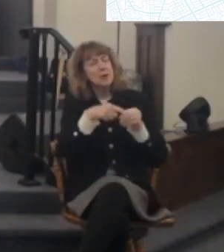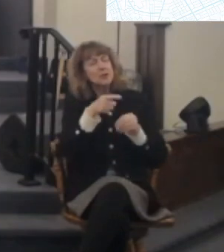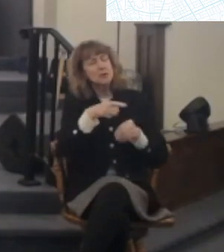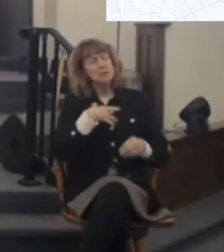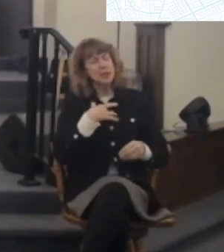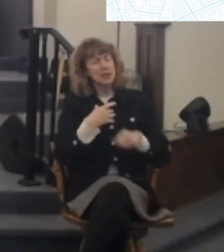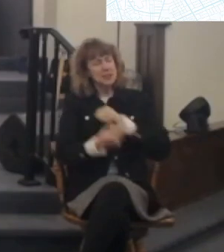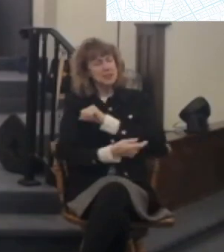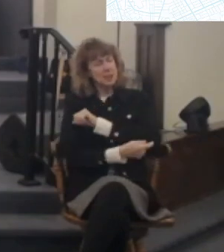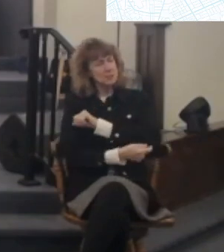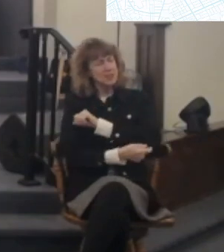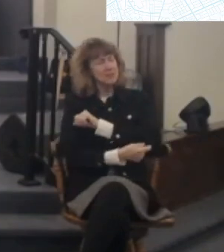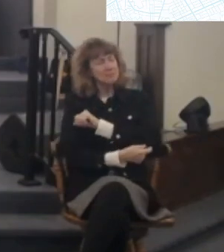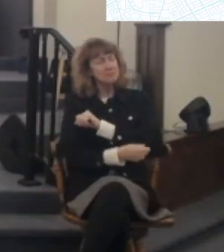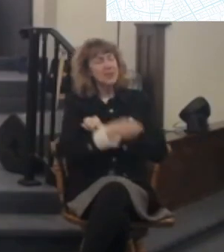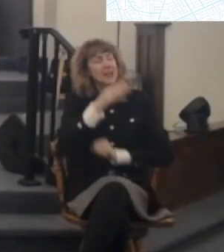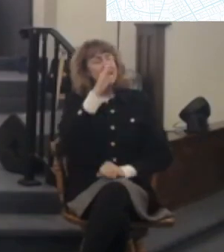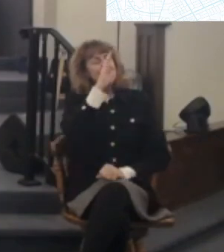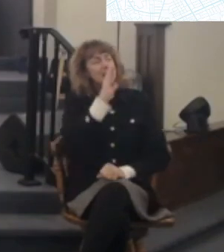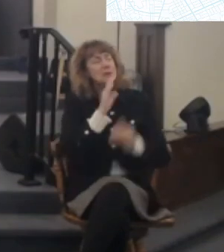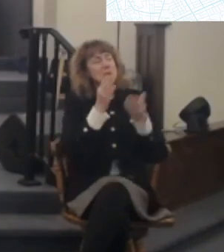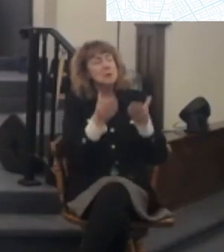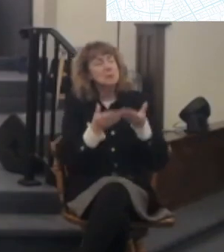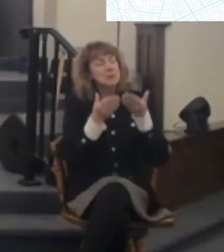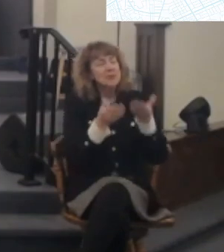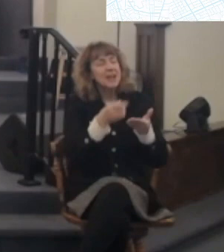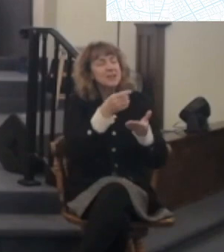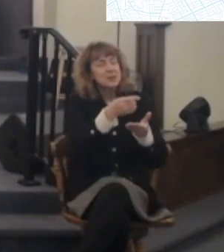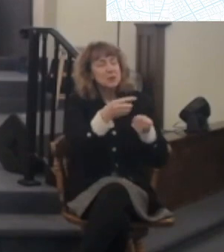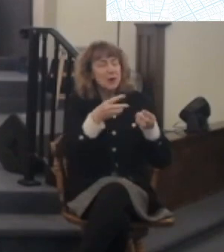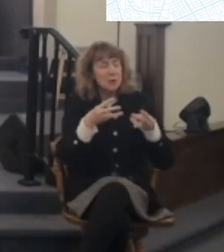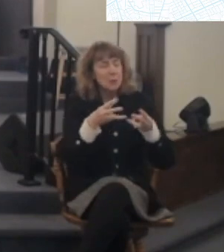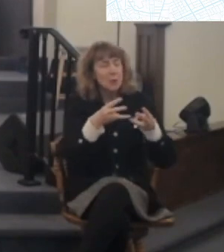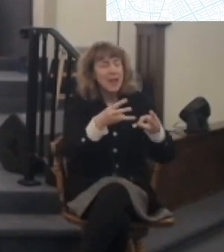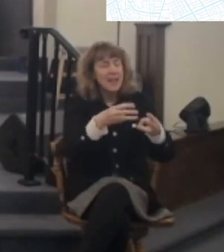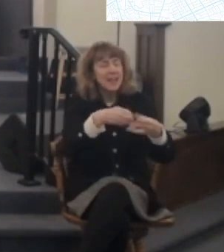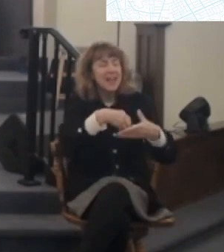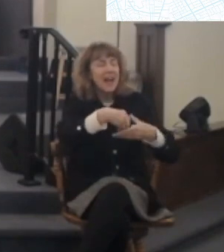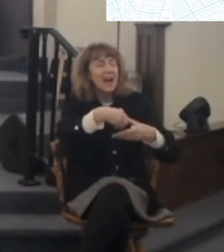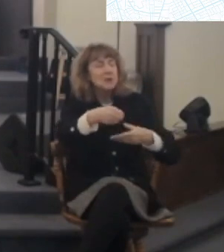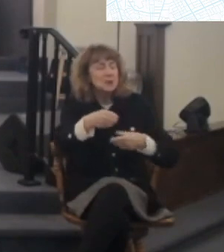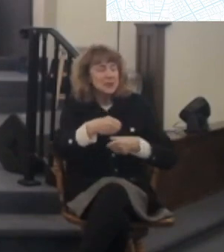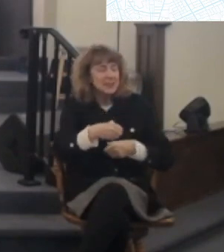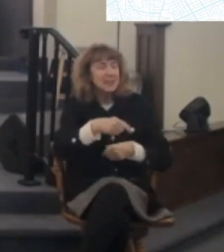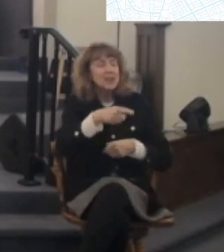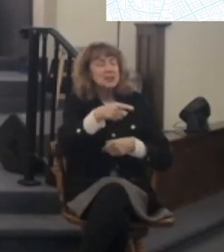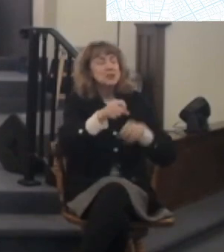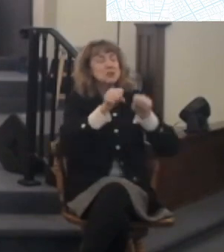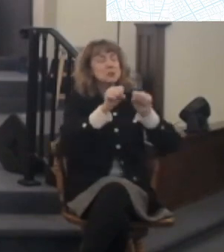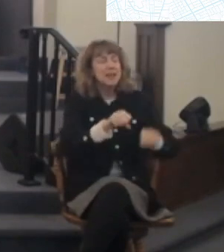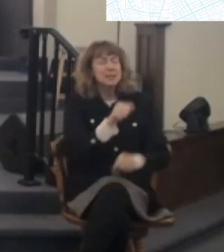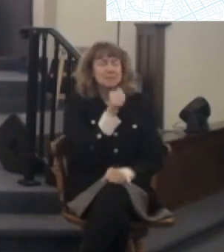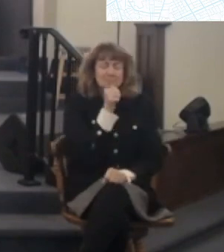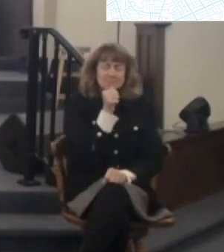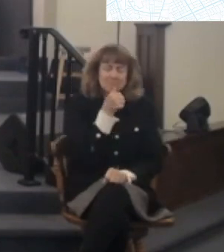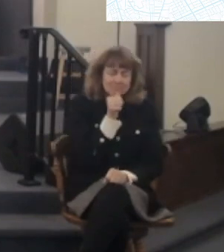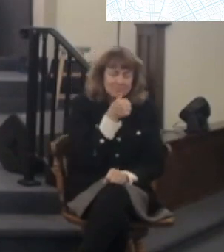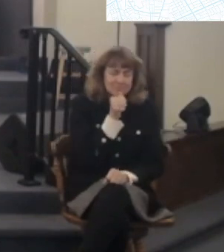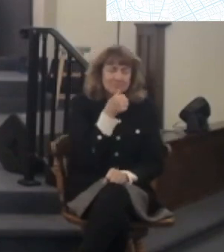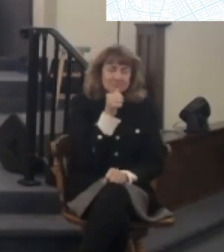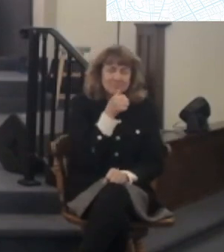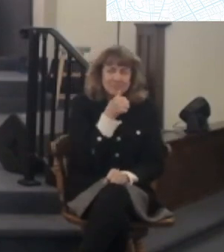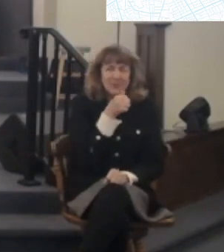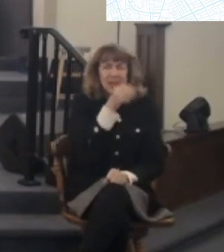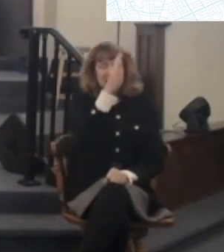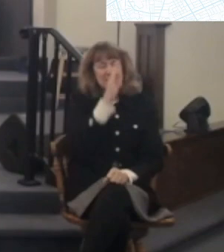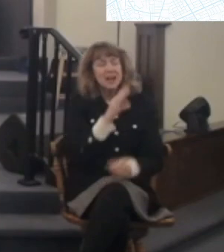he will always provide a way out so that you can endure it. God is going to